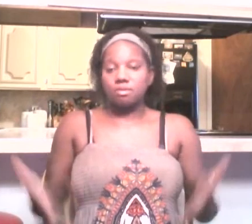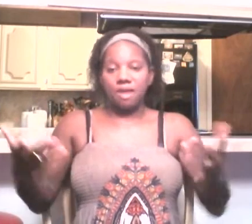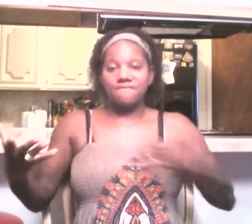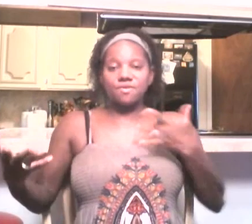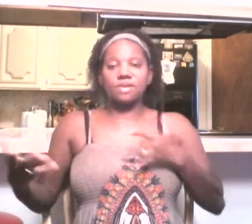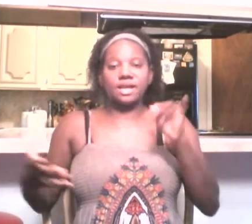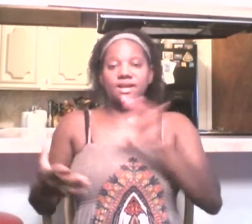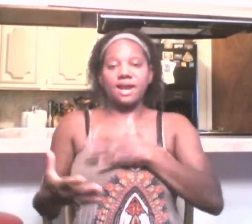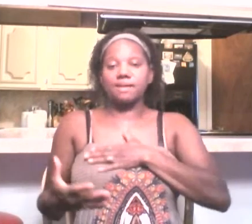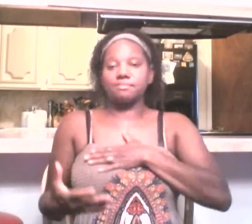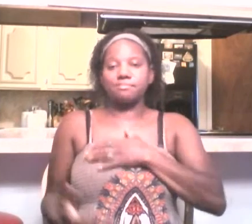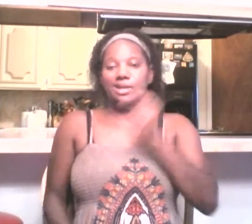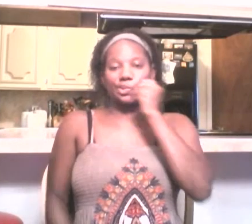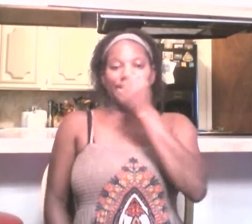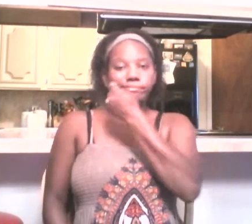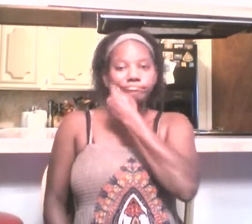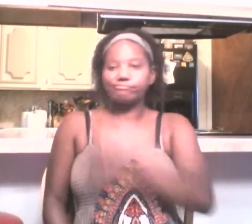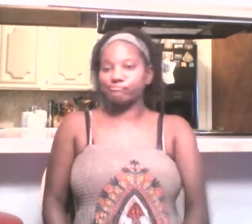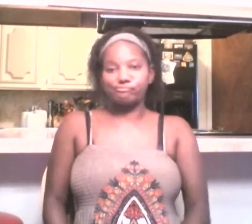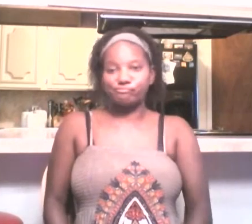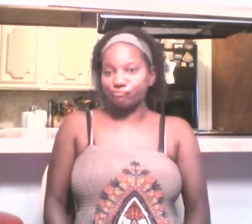I feel like I got my twin.